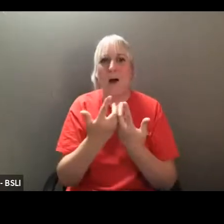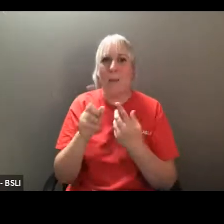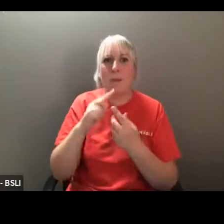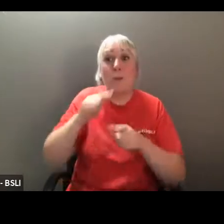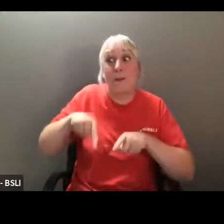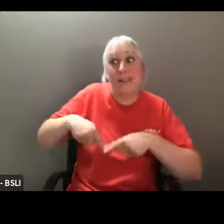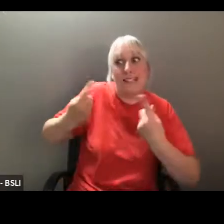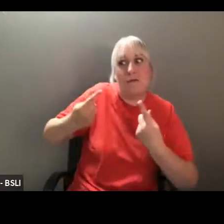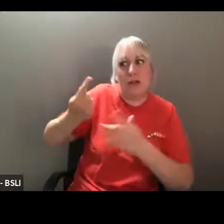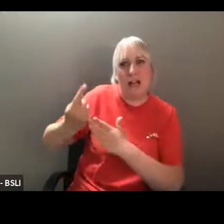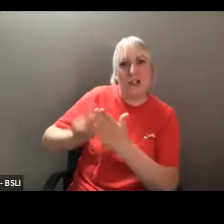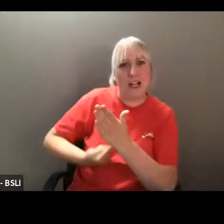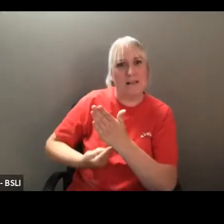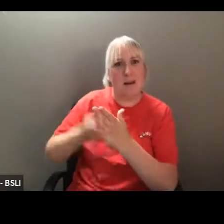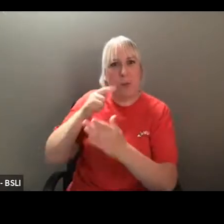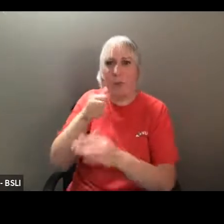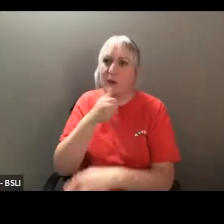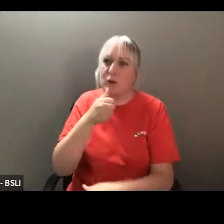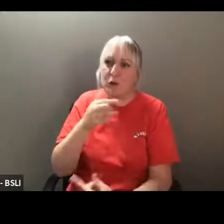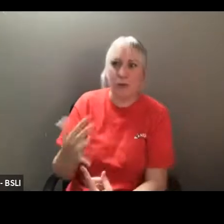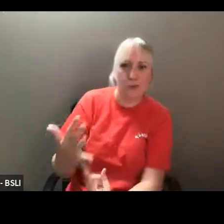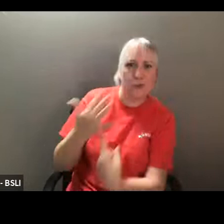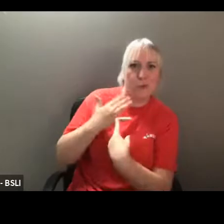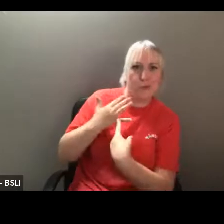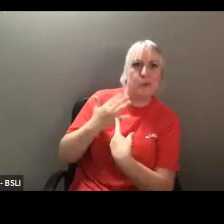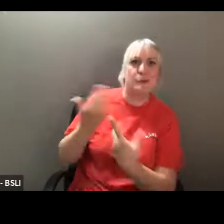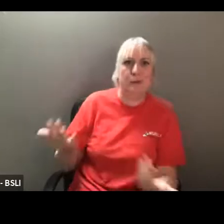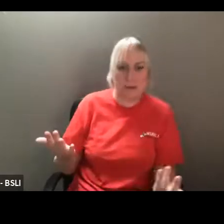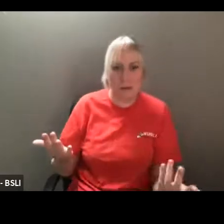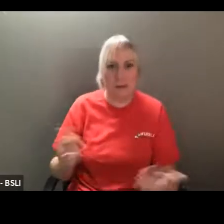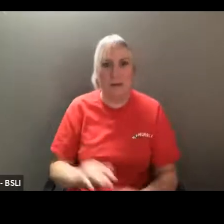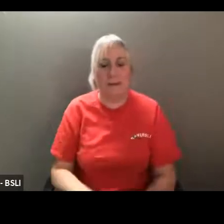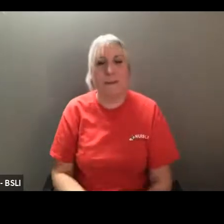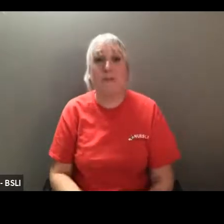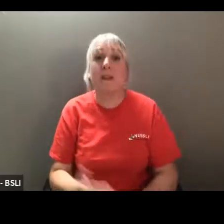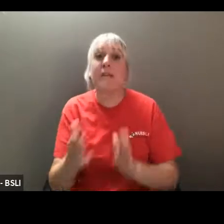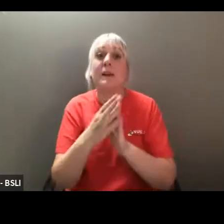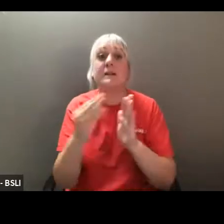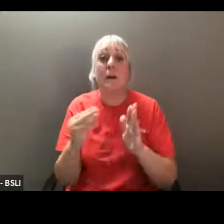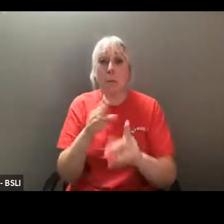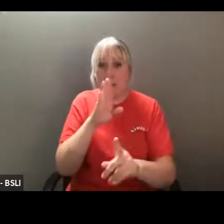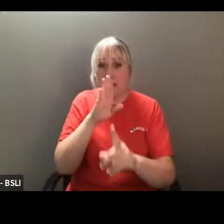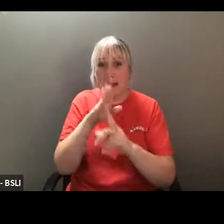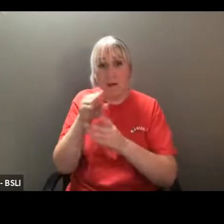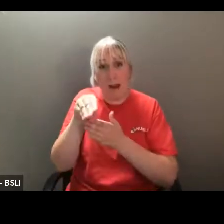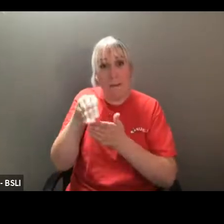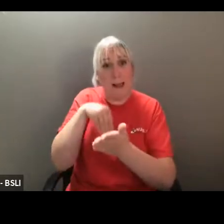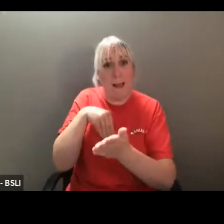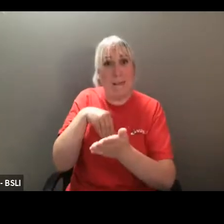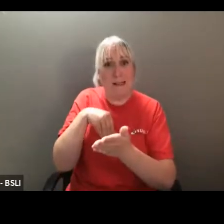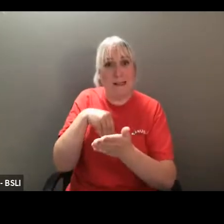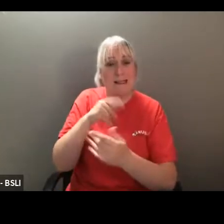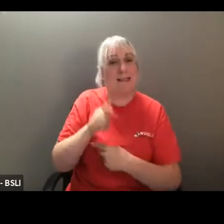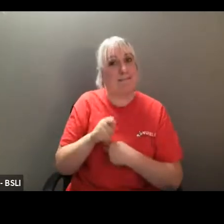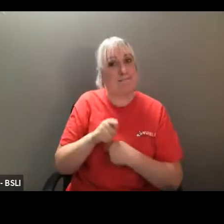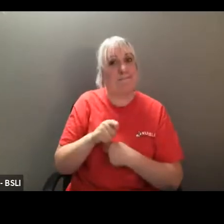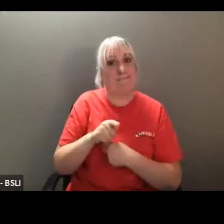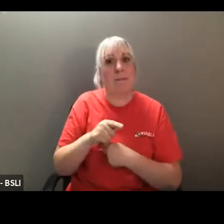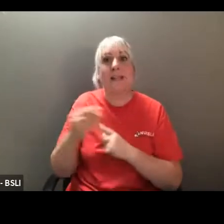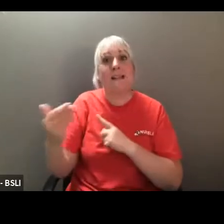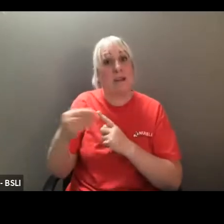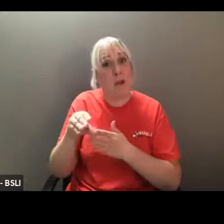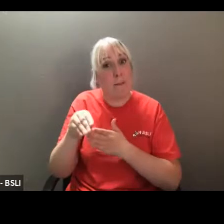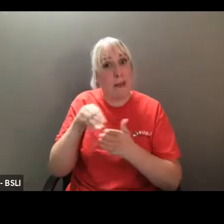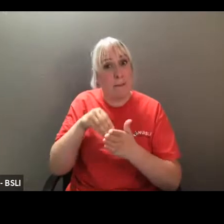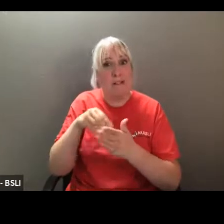very similar to the ones about direct payments we already have, direct payments for community care. Direct payments have been used